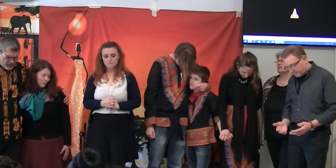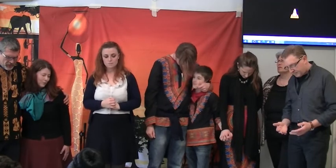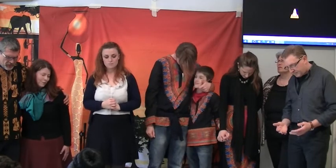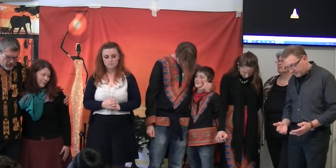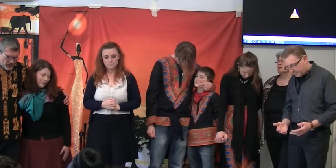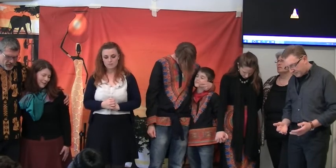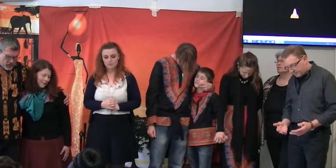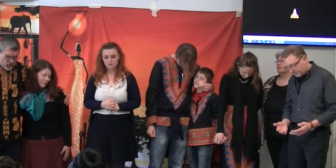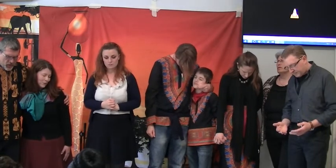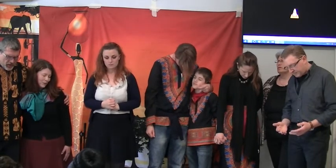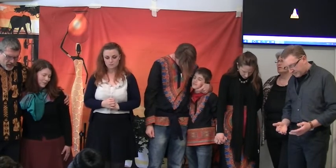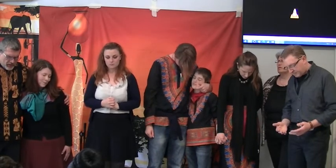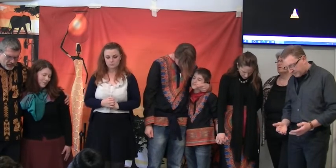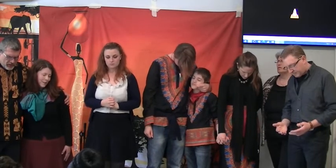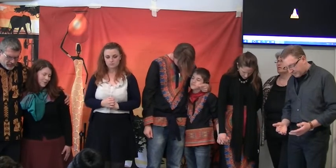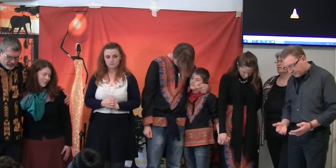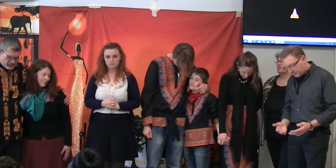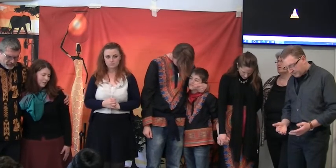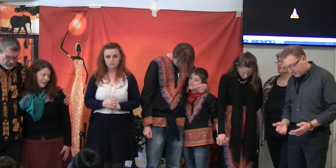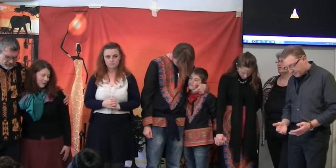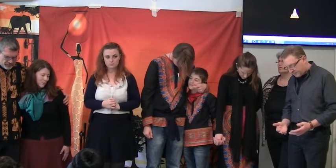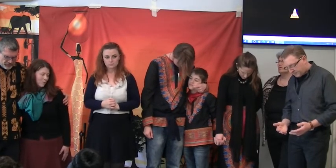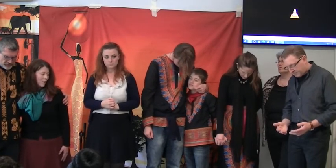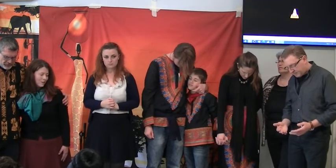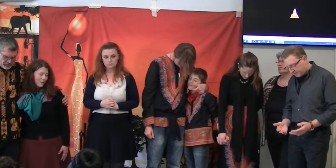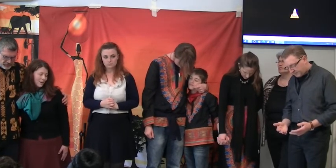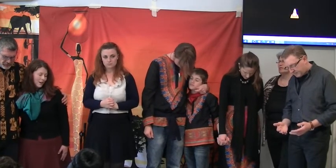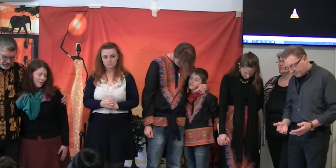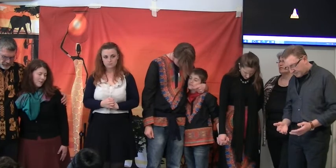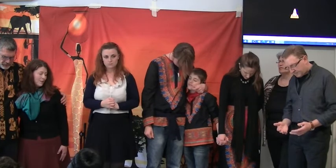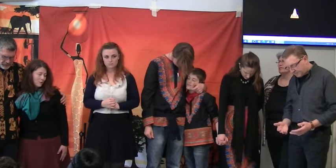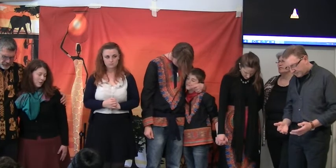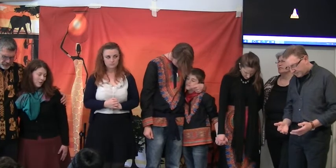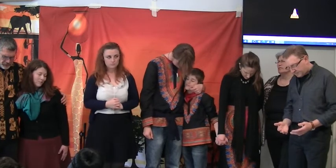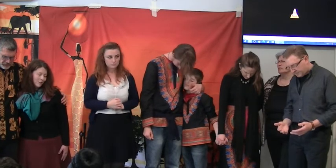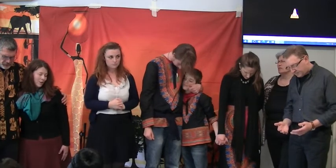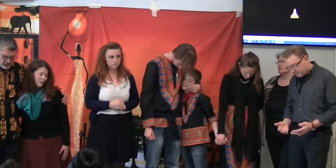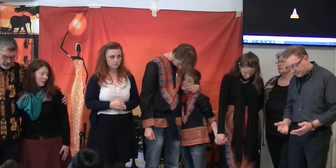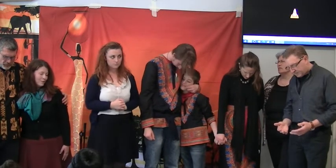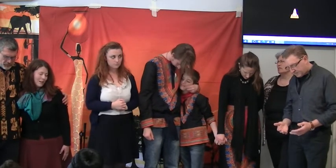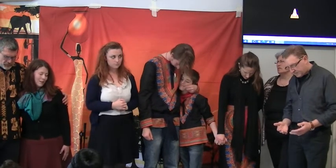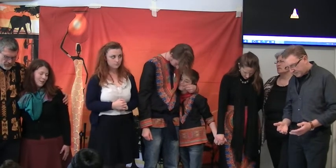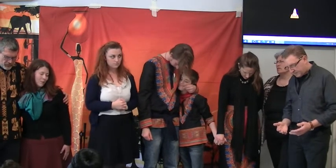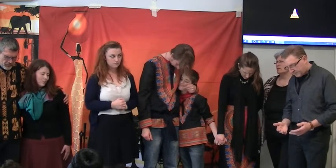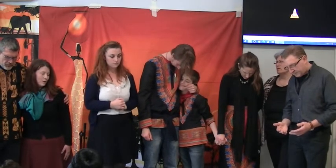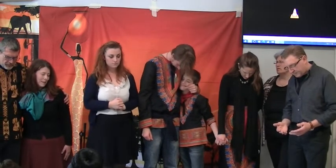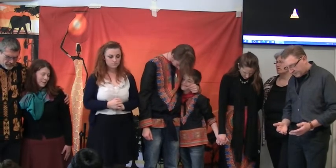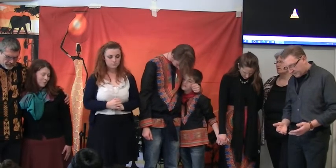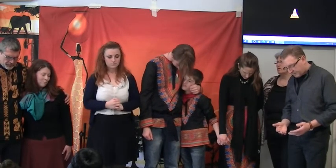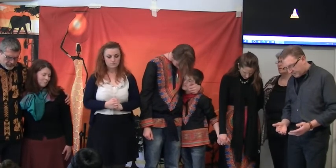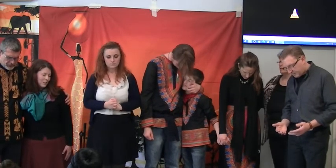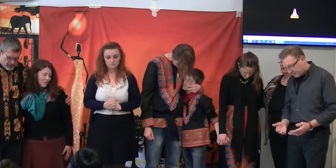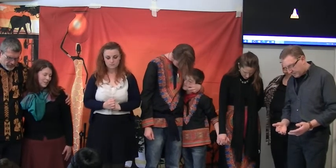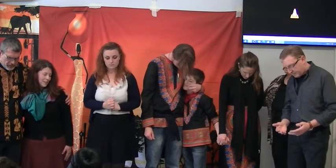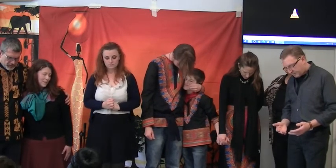so beautifully for the last few years. Thank you, Lord, for letting us be a part of this celebration of all that you have done through and in